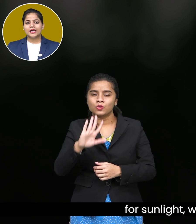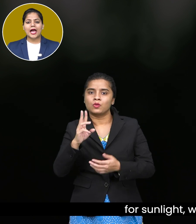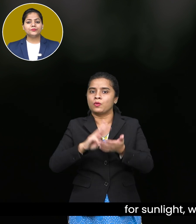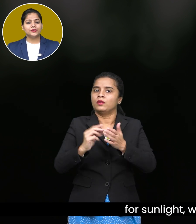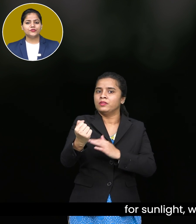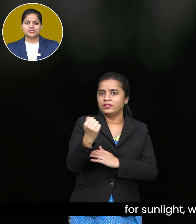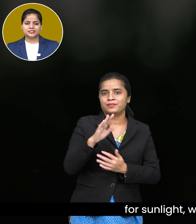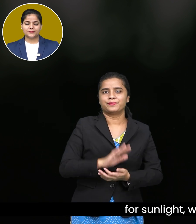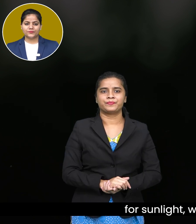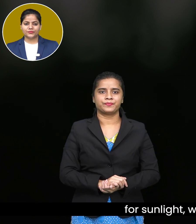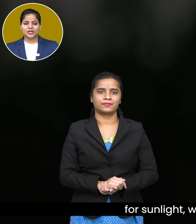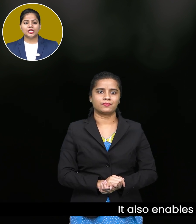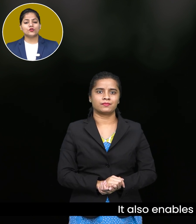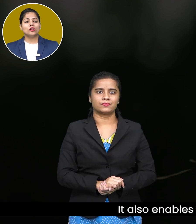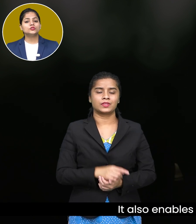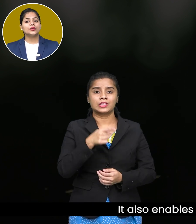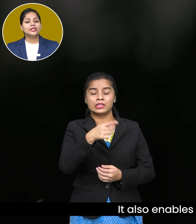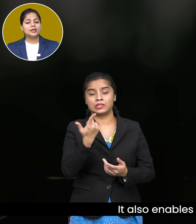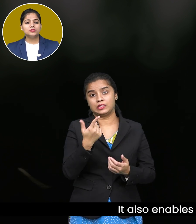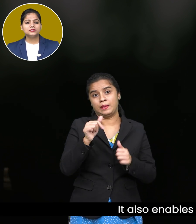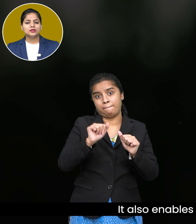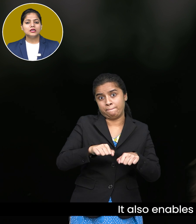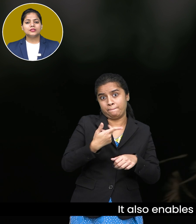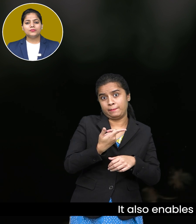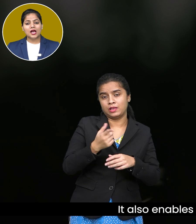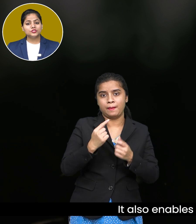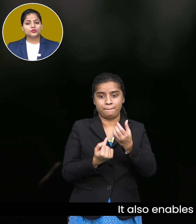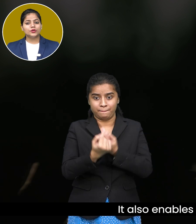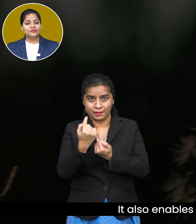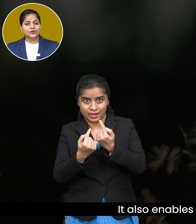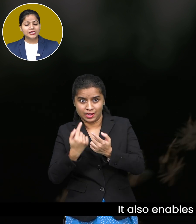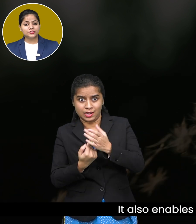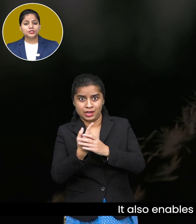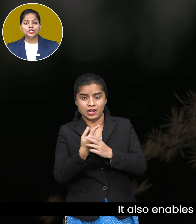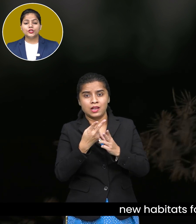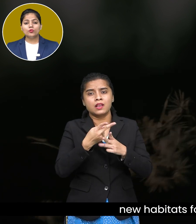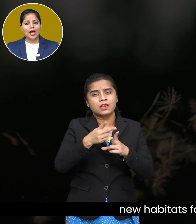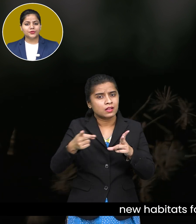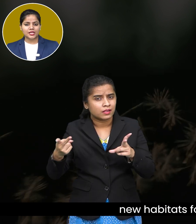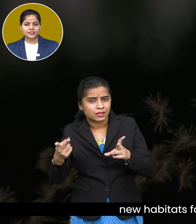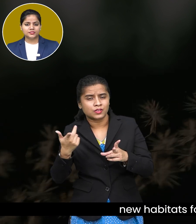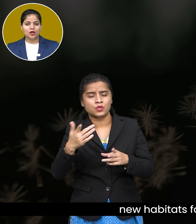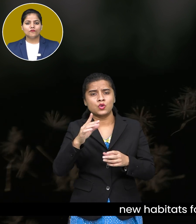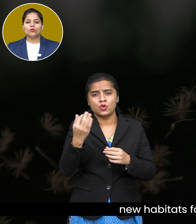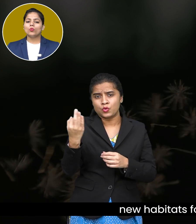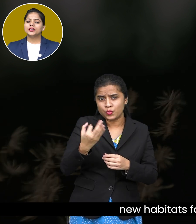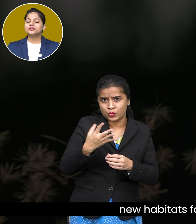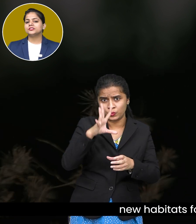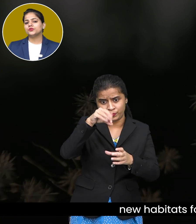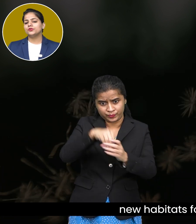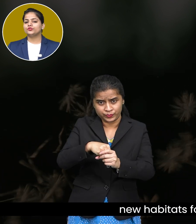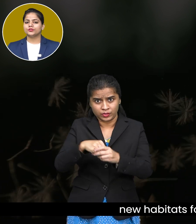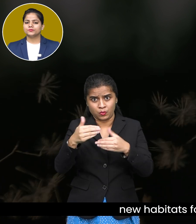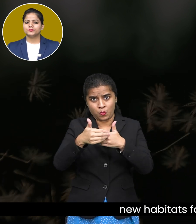water, and minerals. It also enables the plants to invade new habitats for